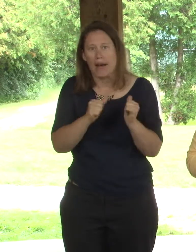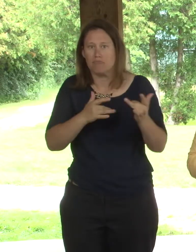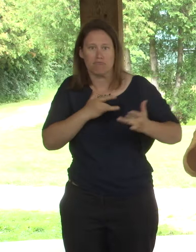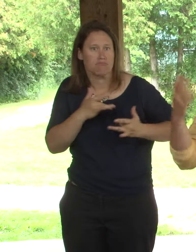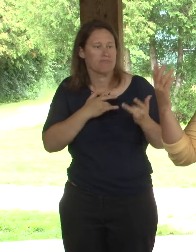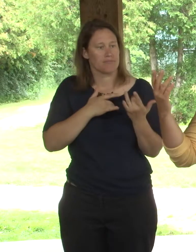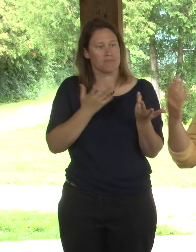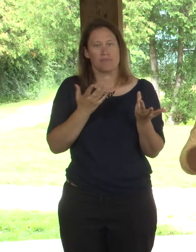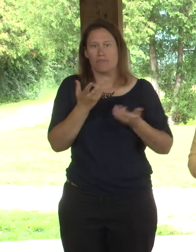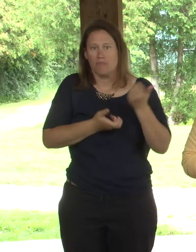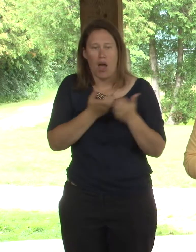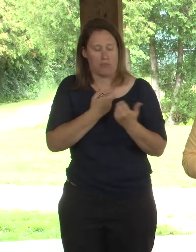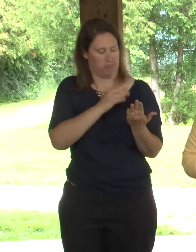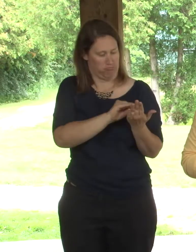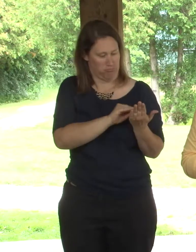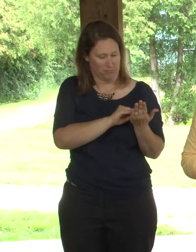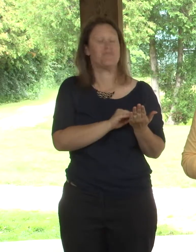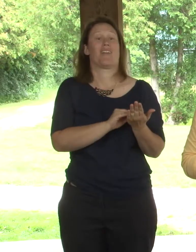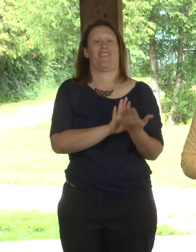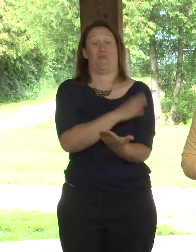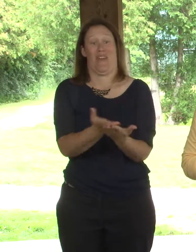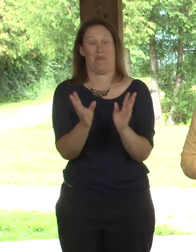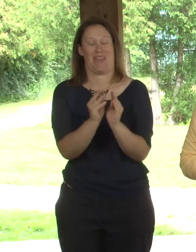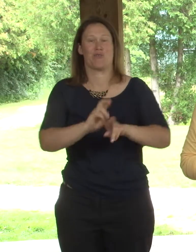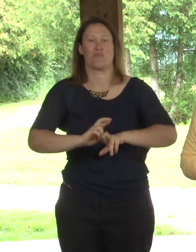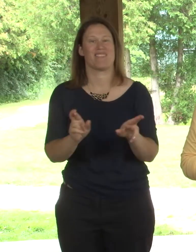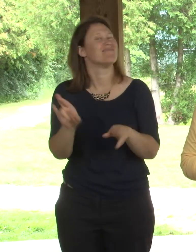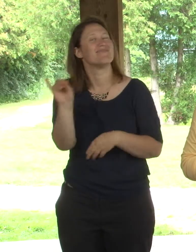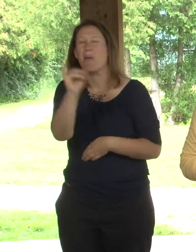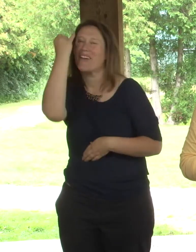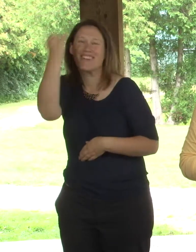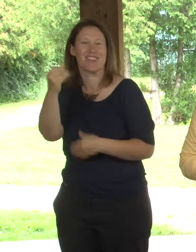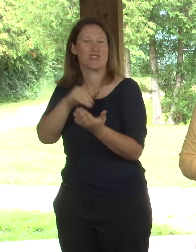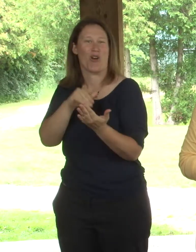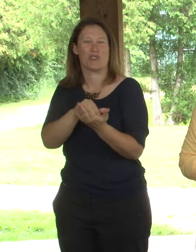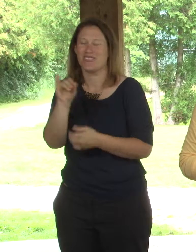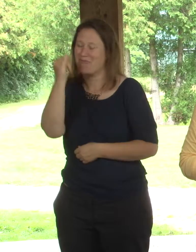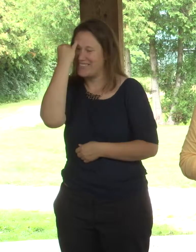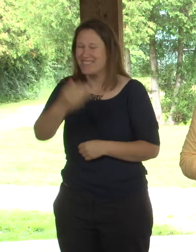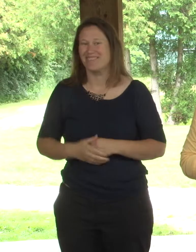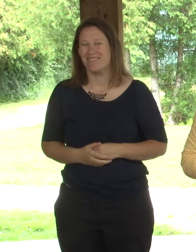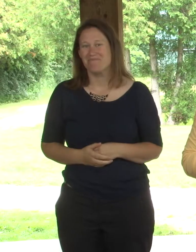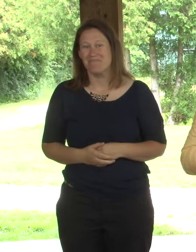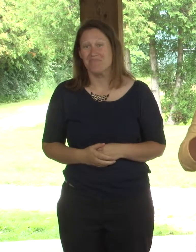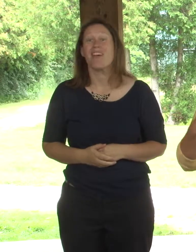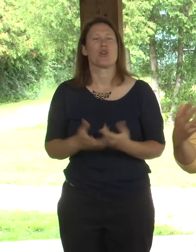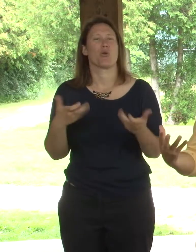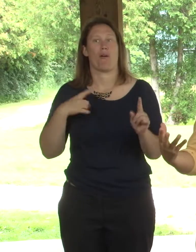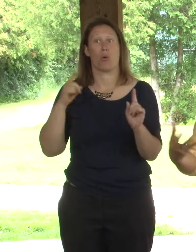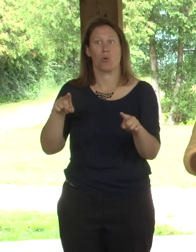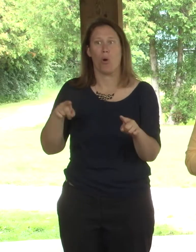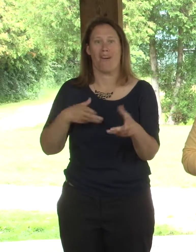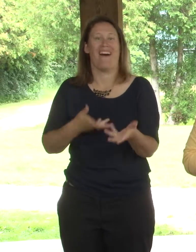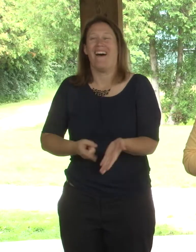get home and think, oh goodness, I forgot to mention that little spot that I've noticed on the bottom of my foot. I